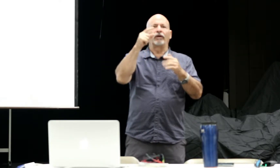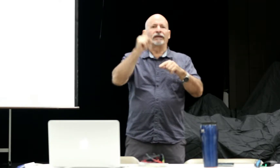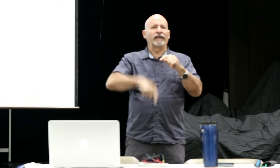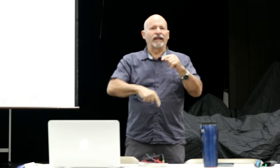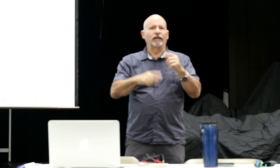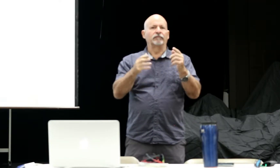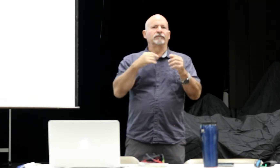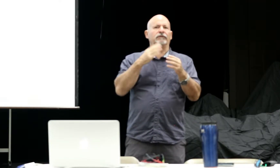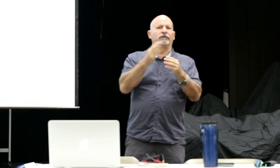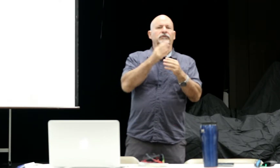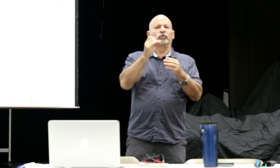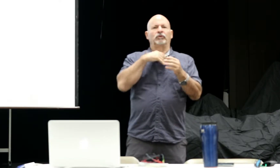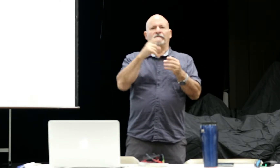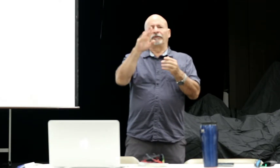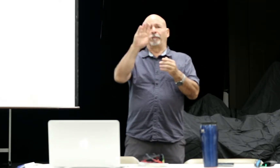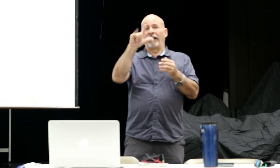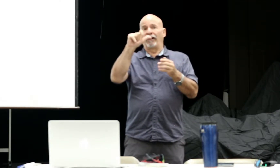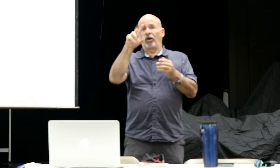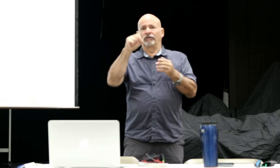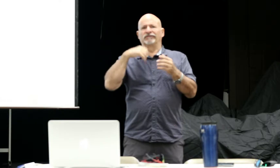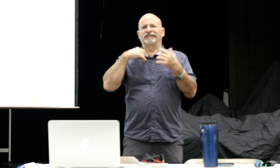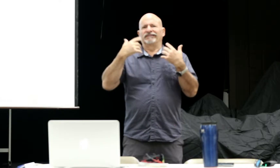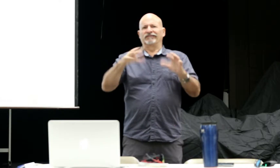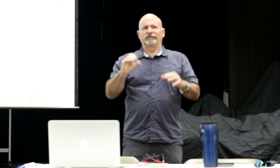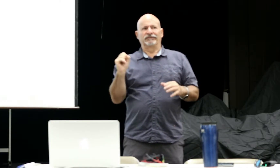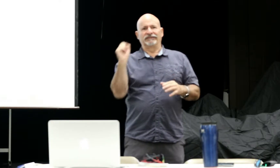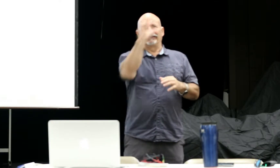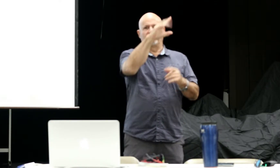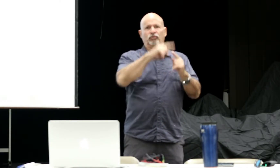There is a little flexibility if August doesn't work, but our bylaws,